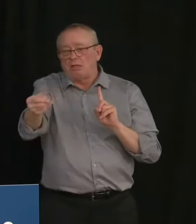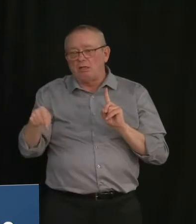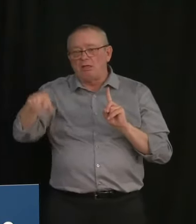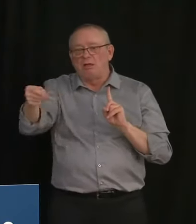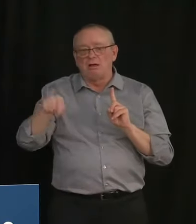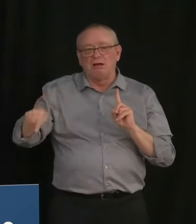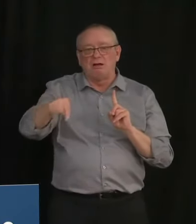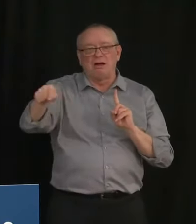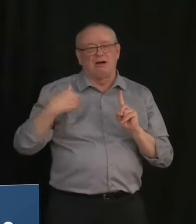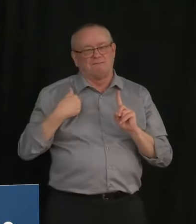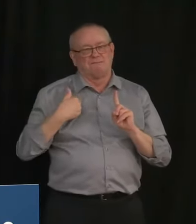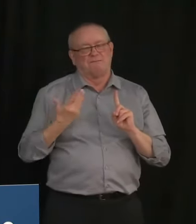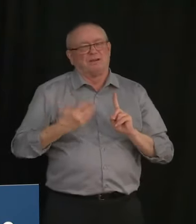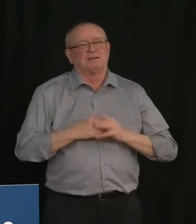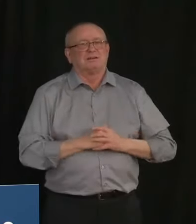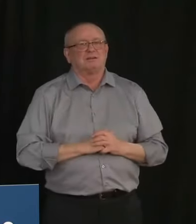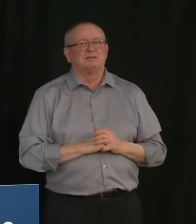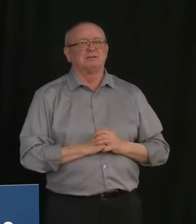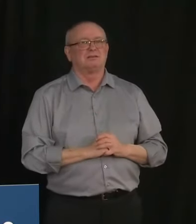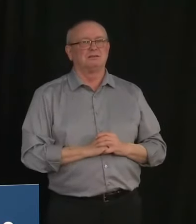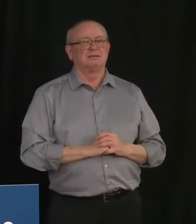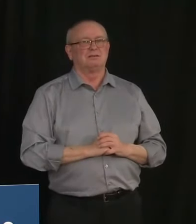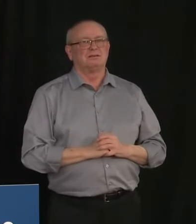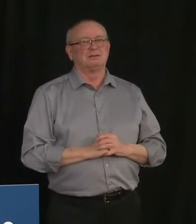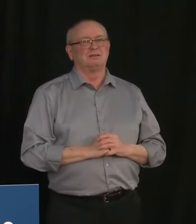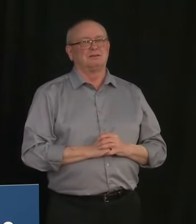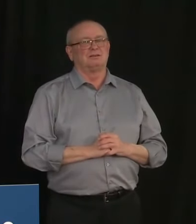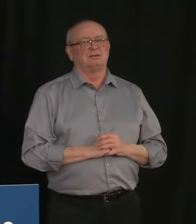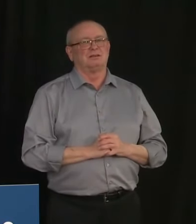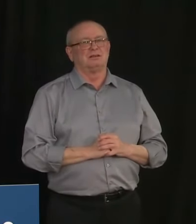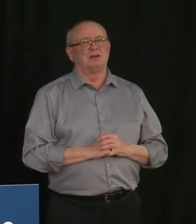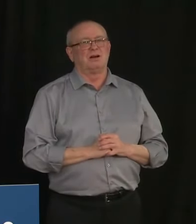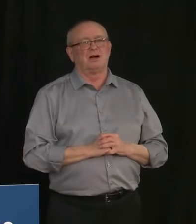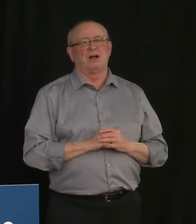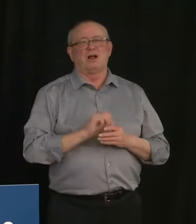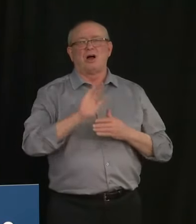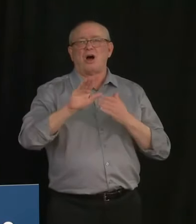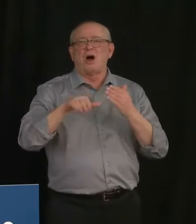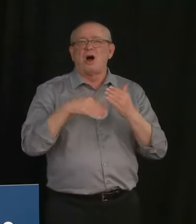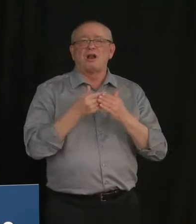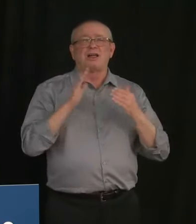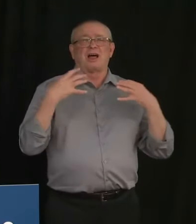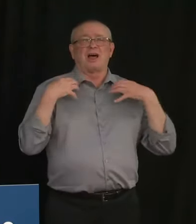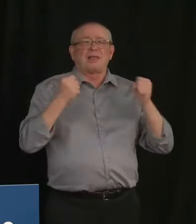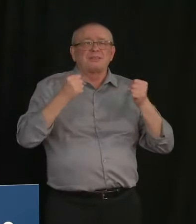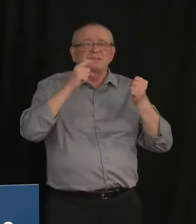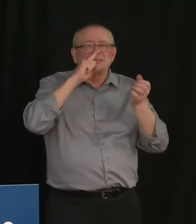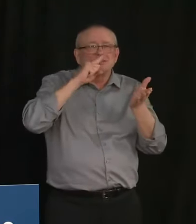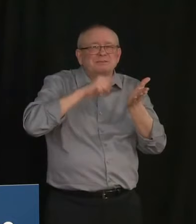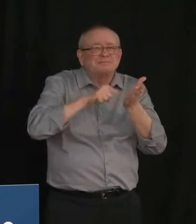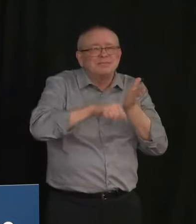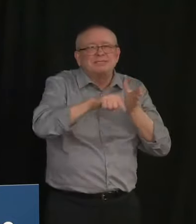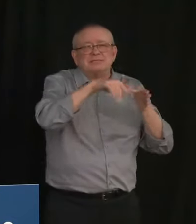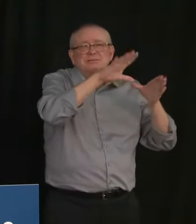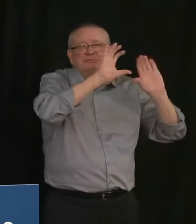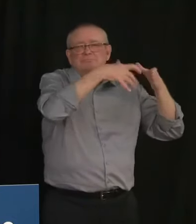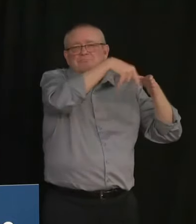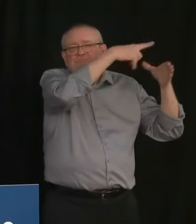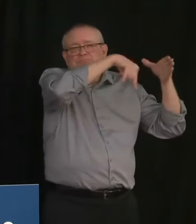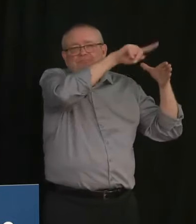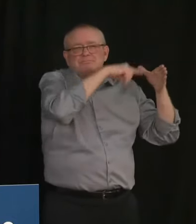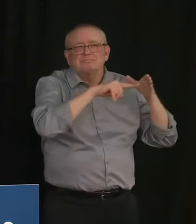the discussions that the contact tracers and case investigators will be having with individuals who have been diagnosed